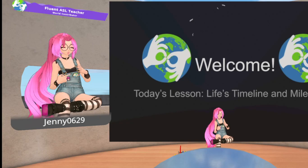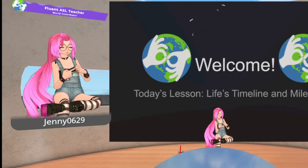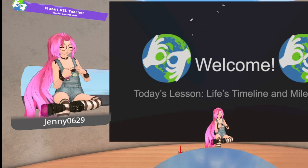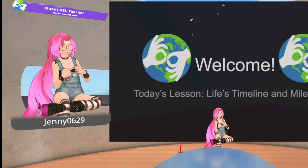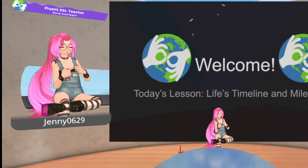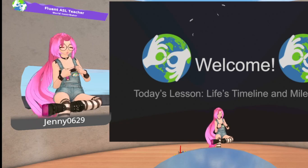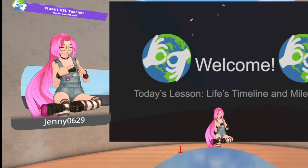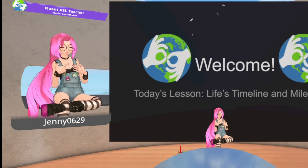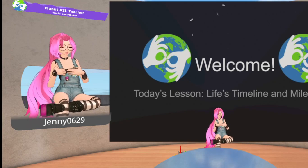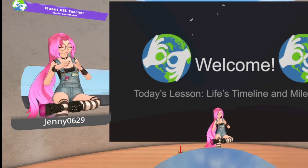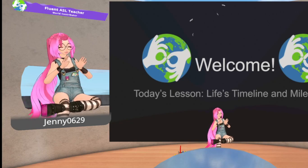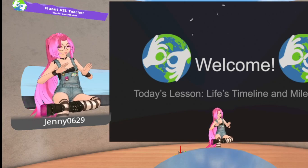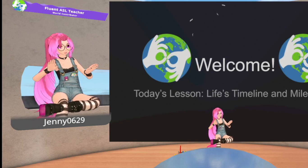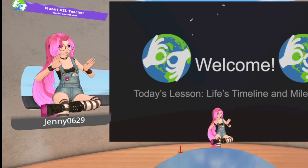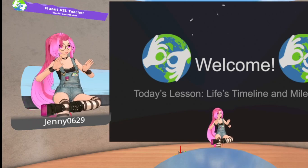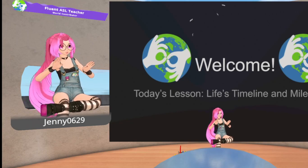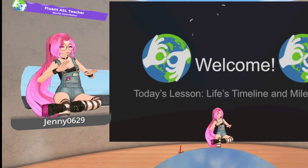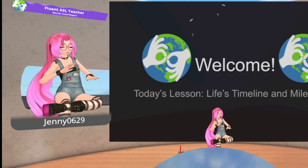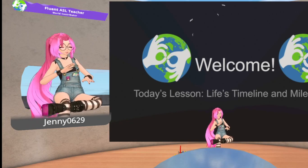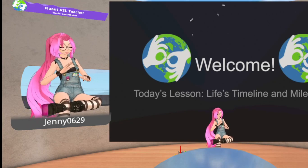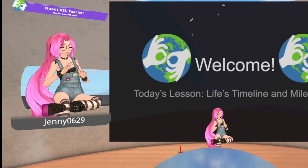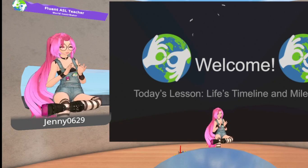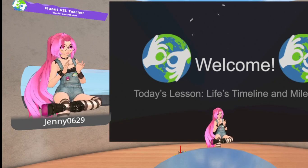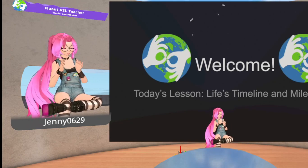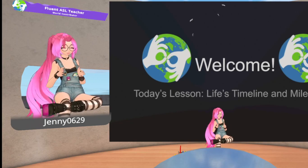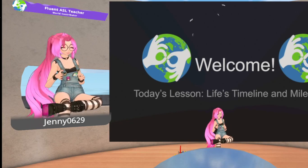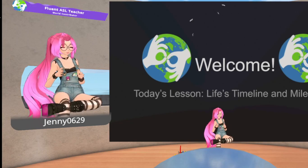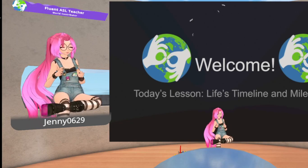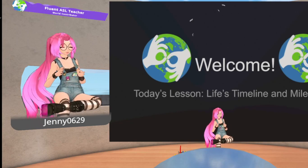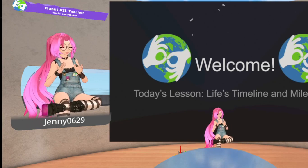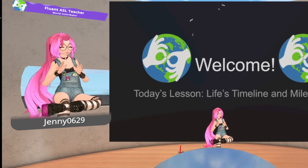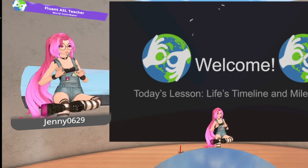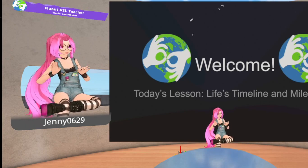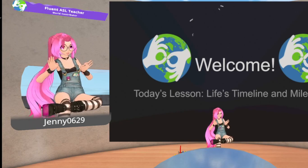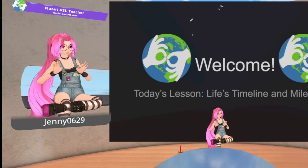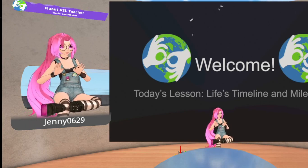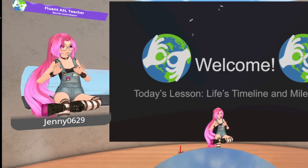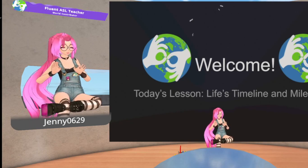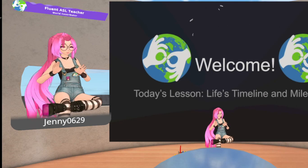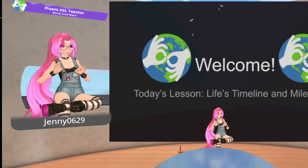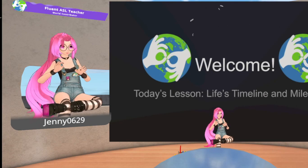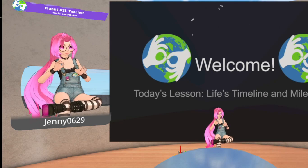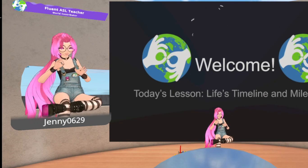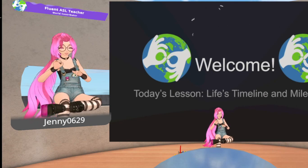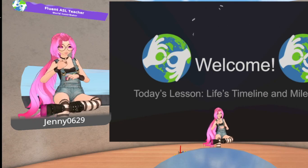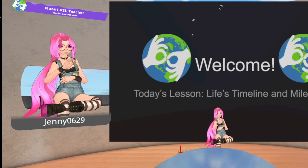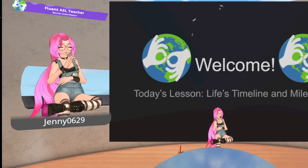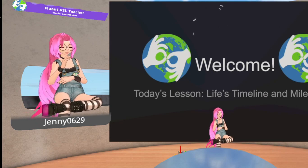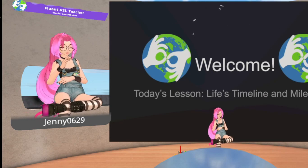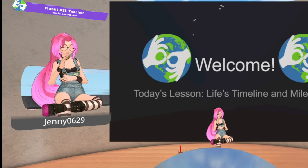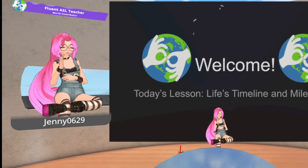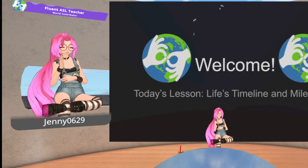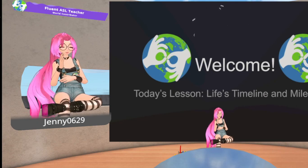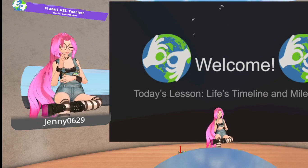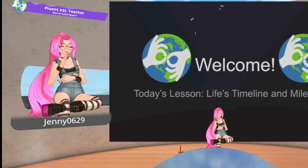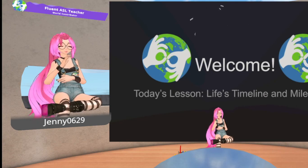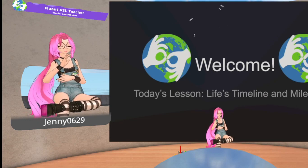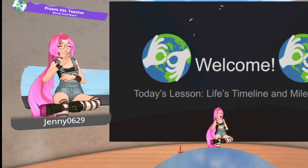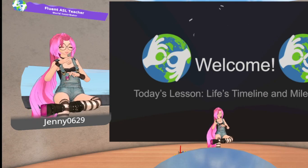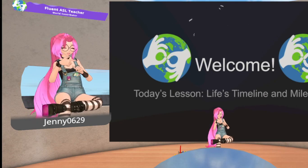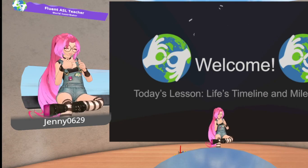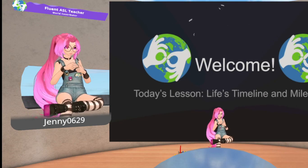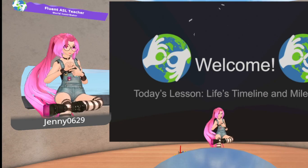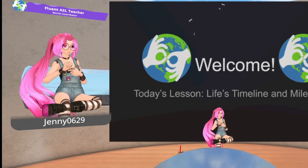day I walked in, they had a menorah. It was a Christian church, but they had a menorah and a Christmas tree